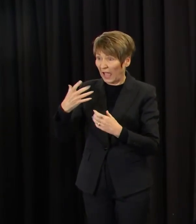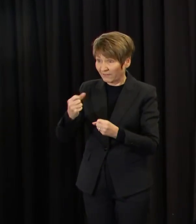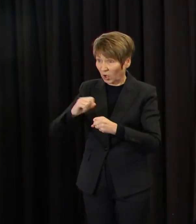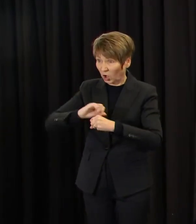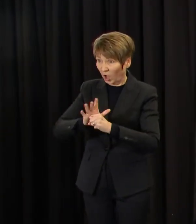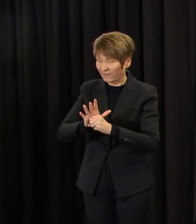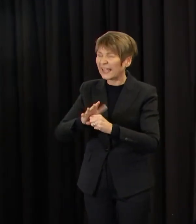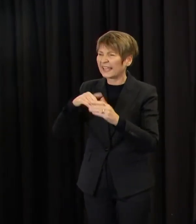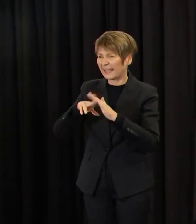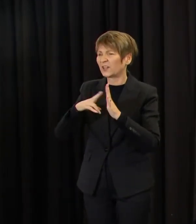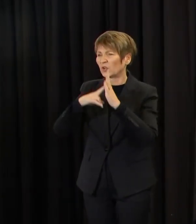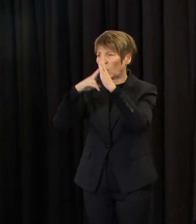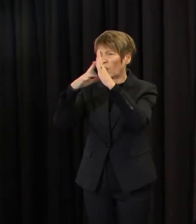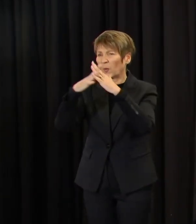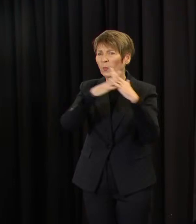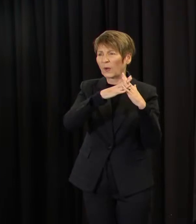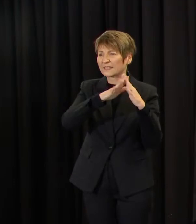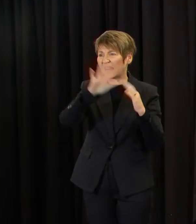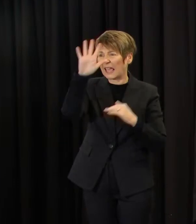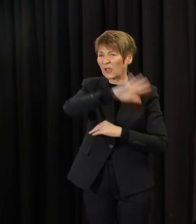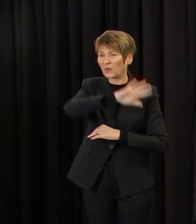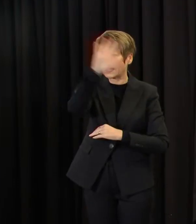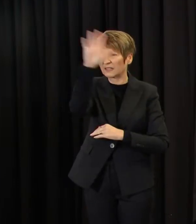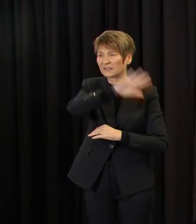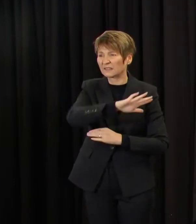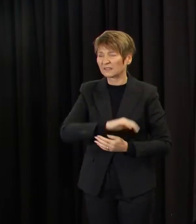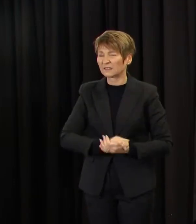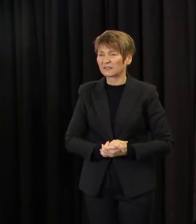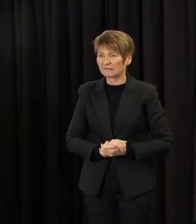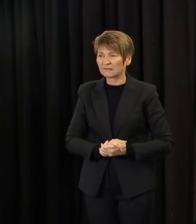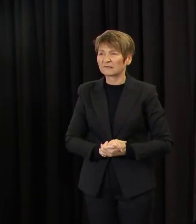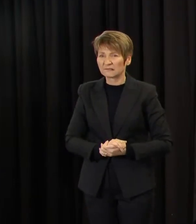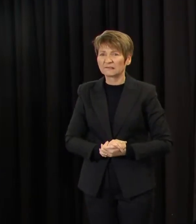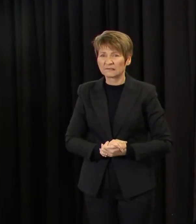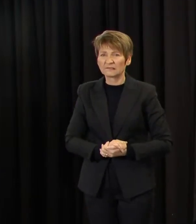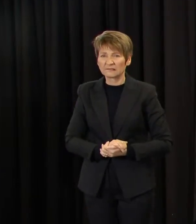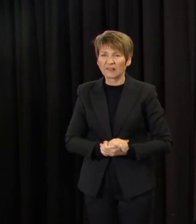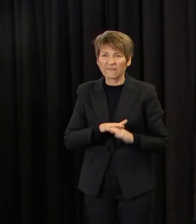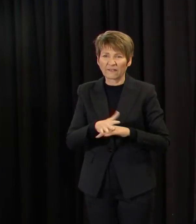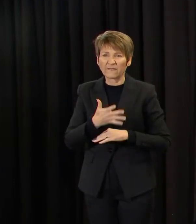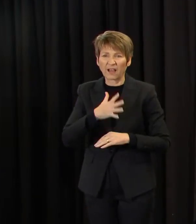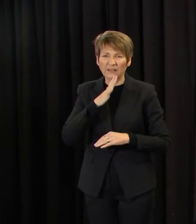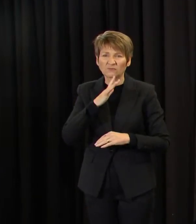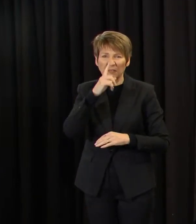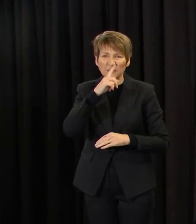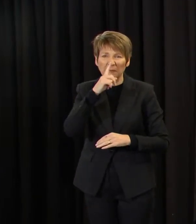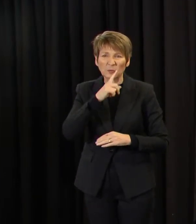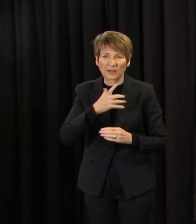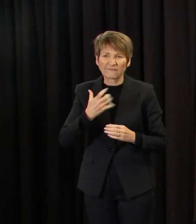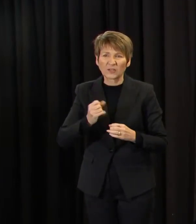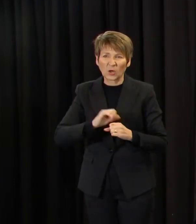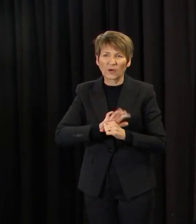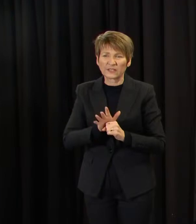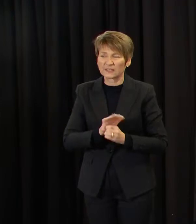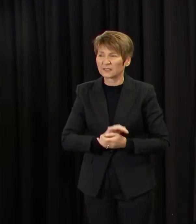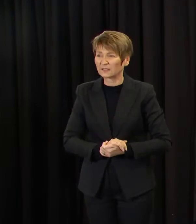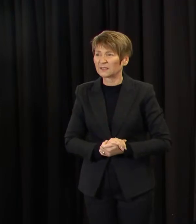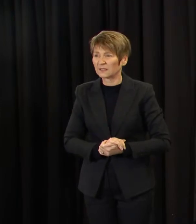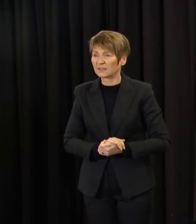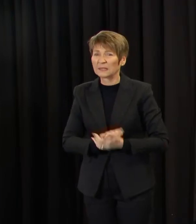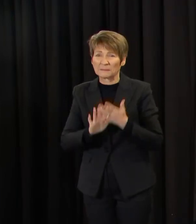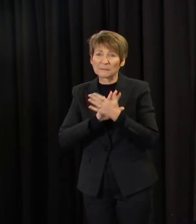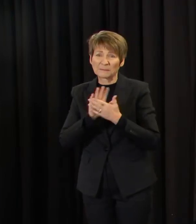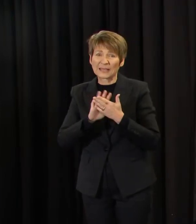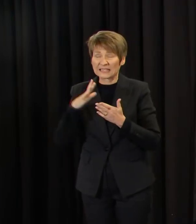West, but it is to make the point. The numbers don't lie. That is where the cases are, and that's where the extra effort has to be. So everybody's got to follow all